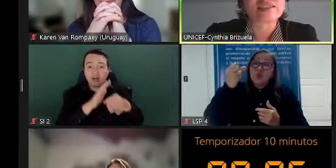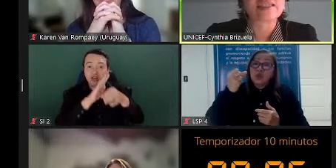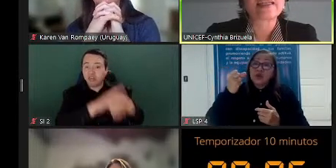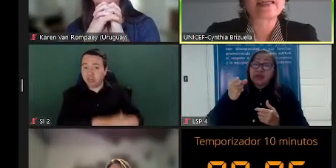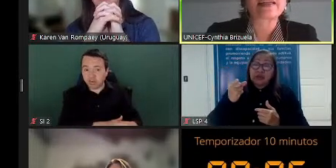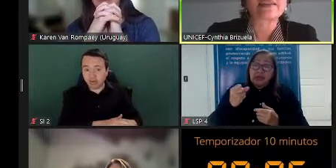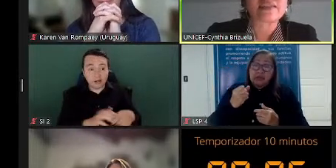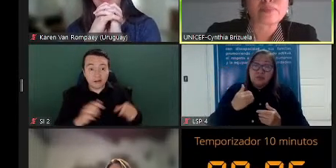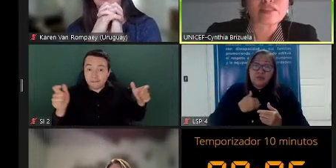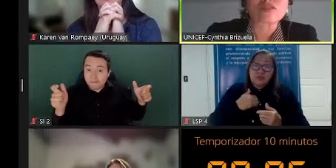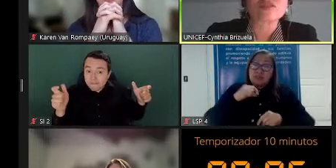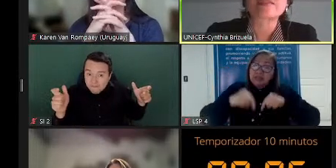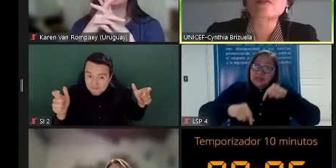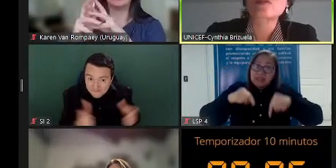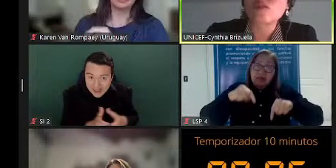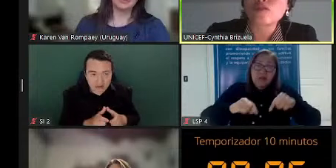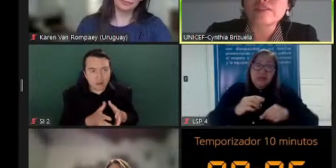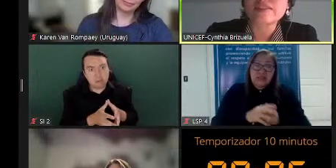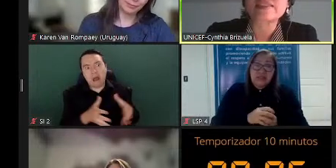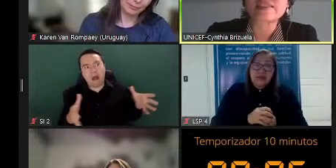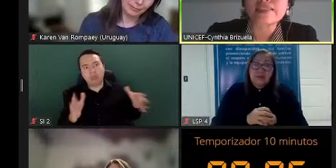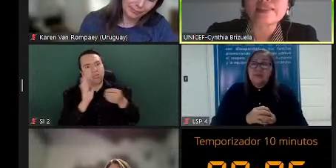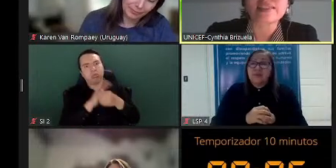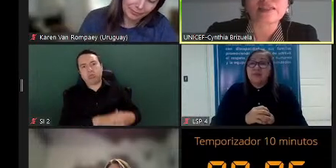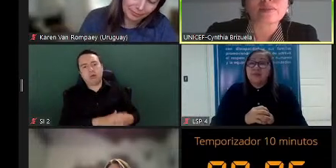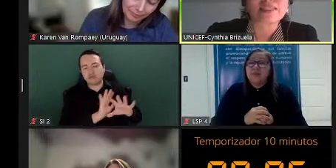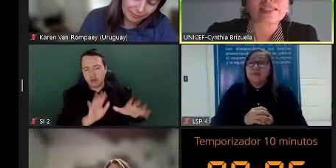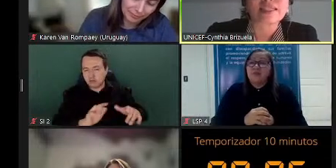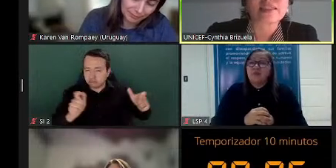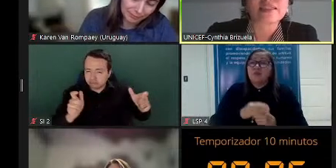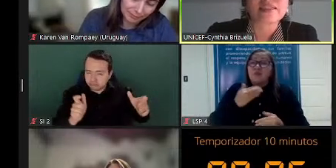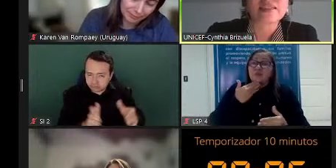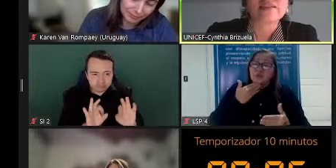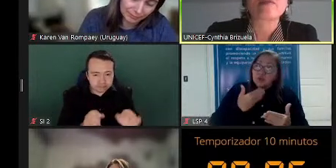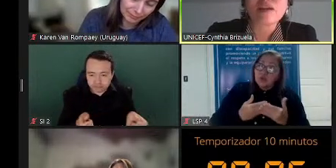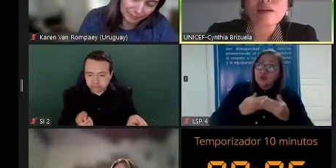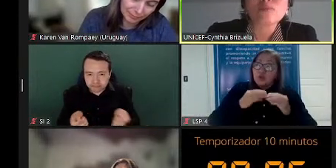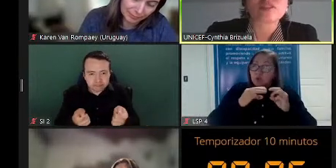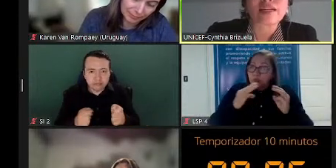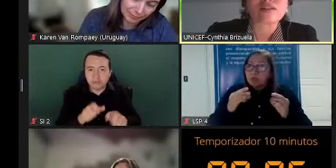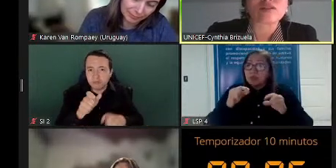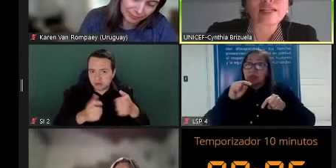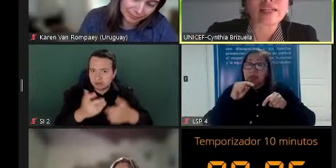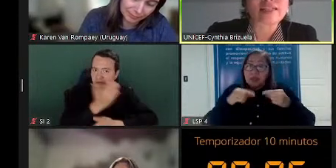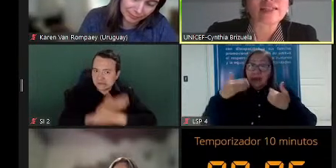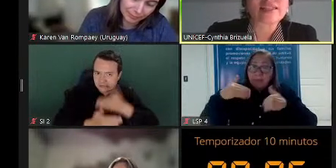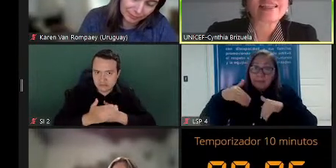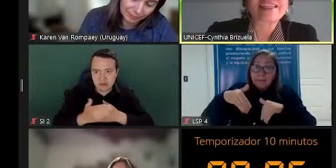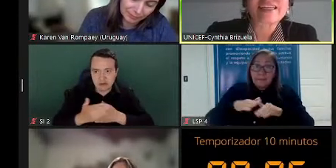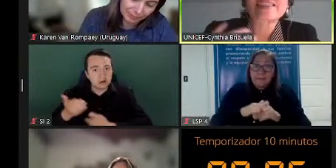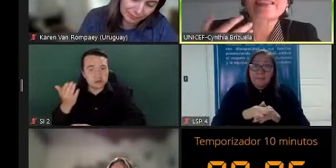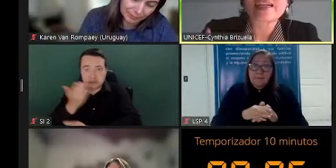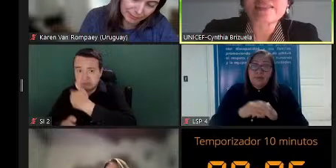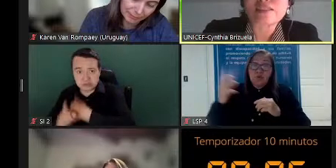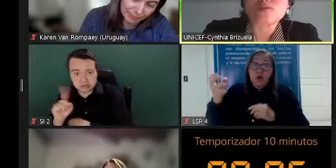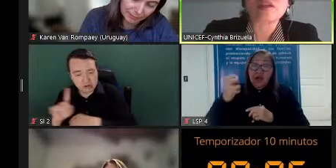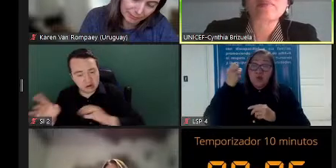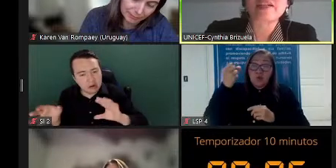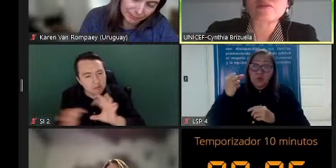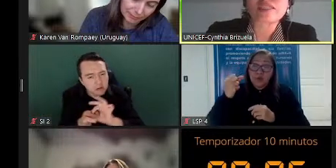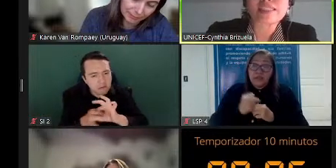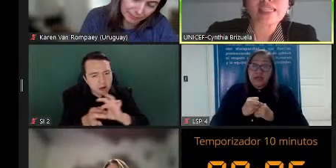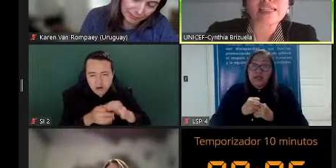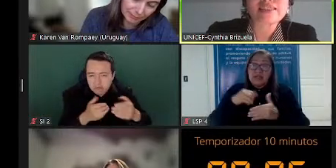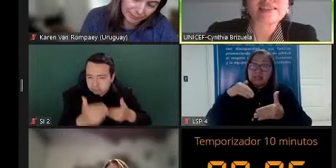and we are able to promote interactions between persons with and without disabilities we are going to be